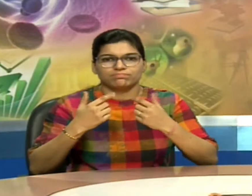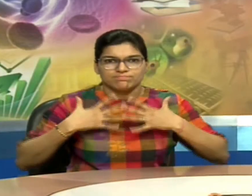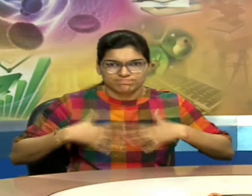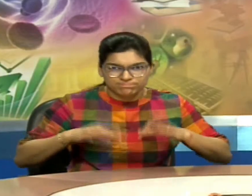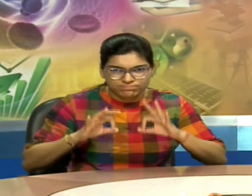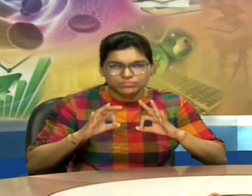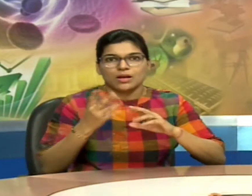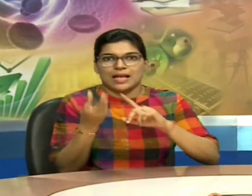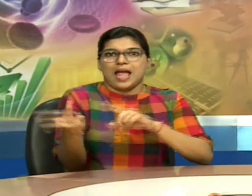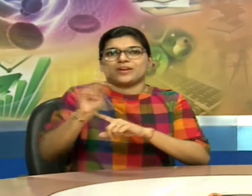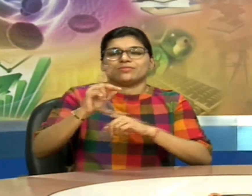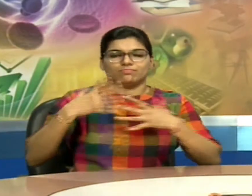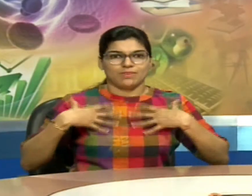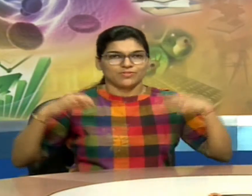This word is healing.